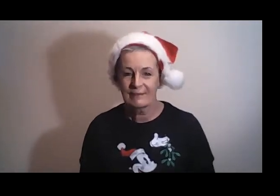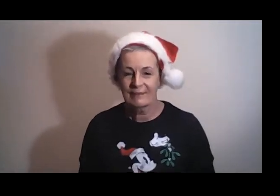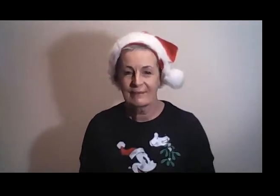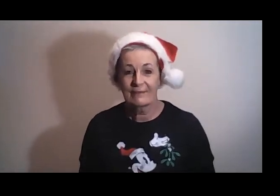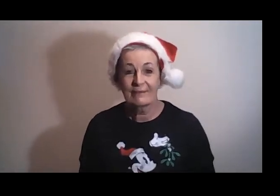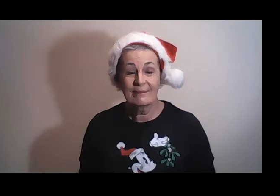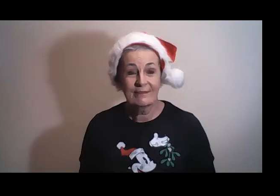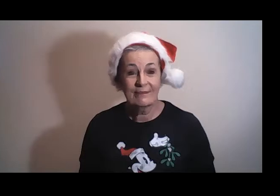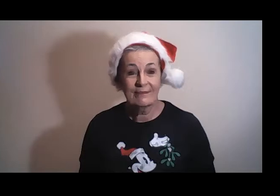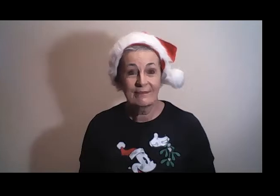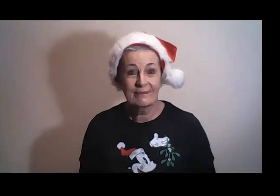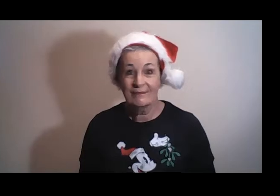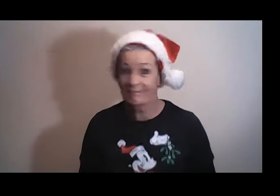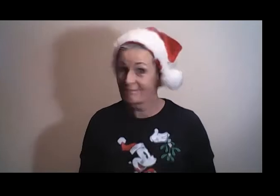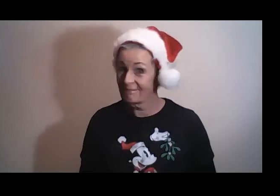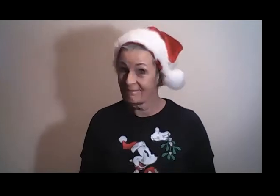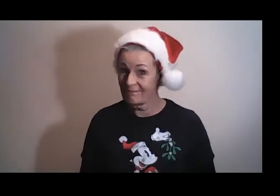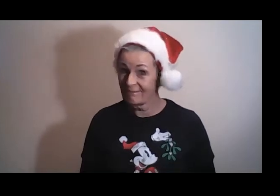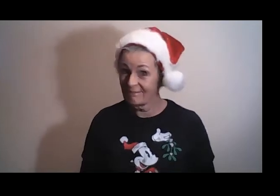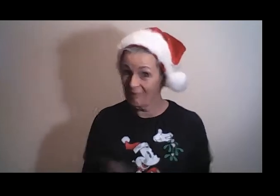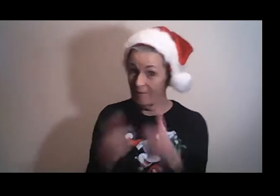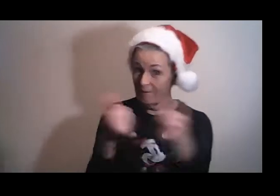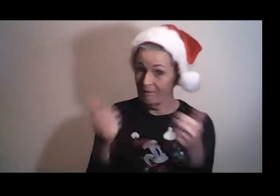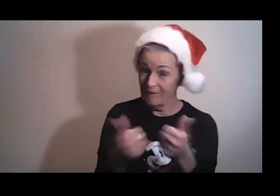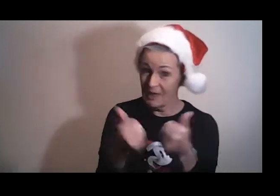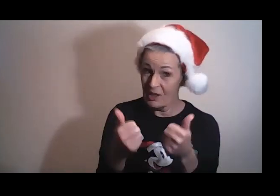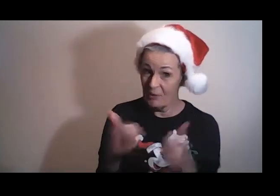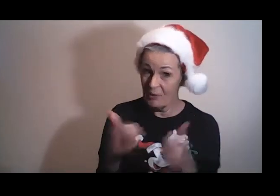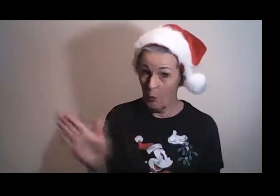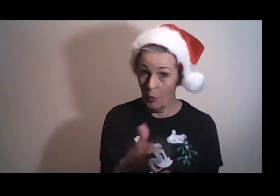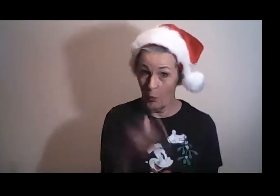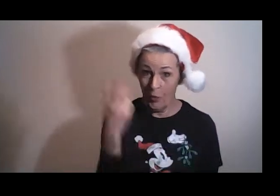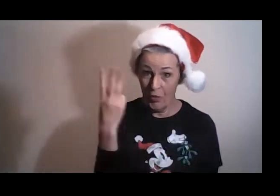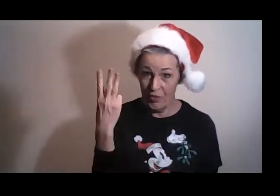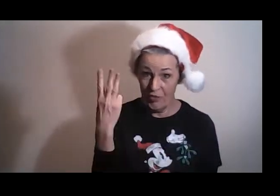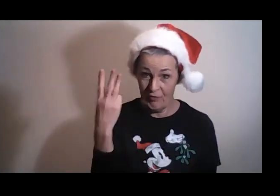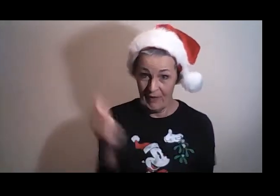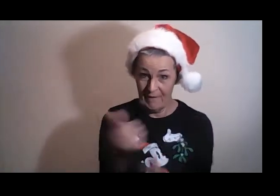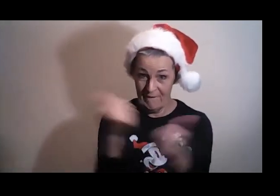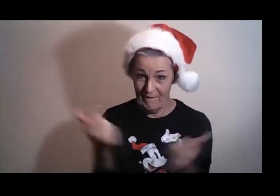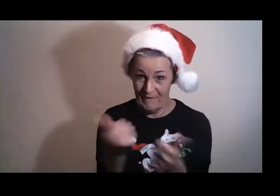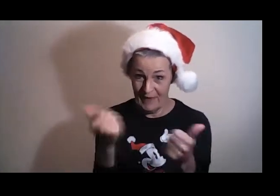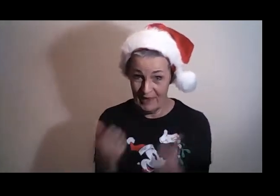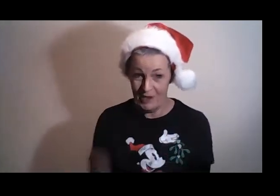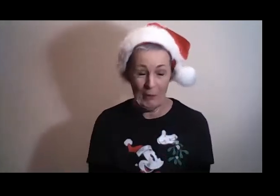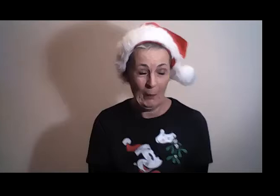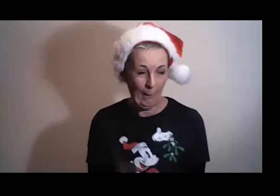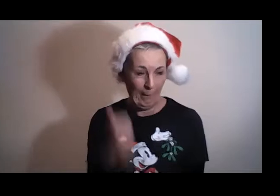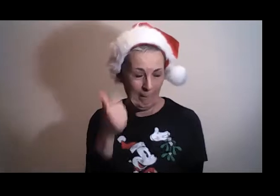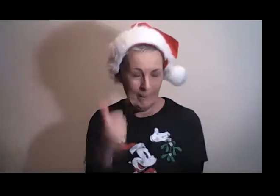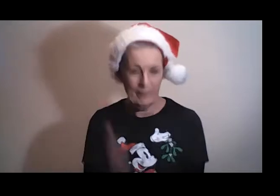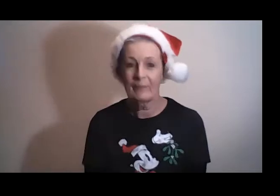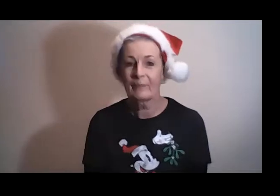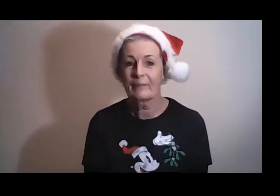And we've done, haven't we? We've done all 3 exercises of our 4th section. So we have